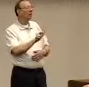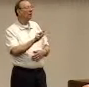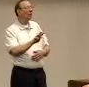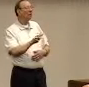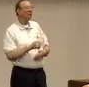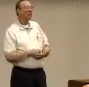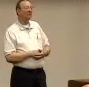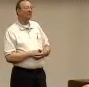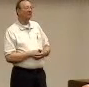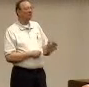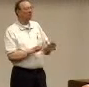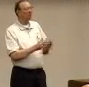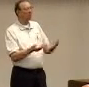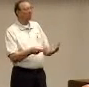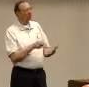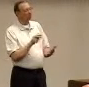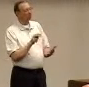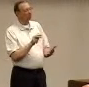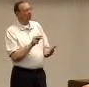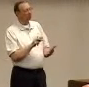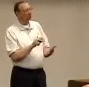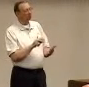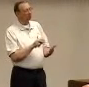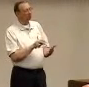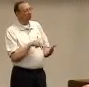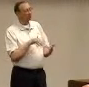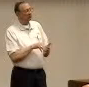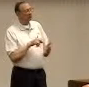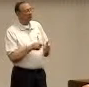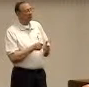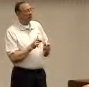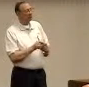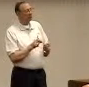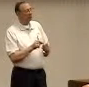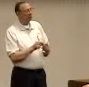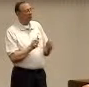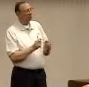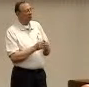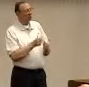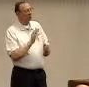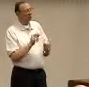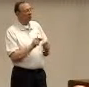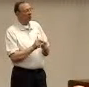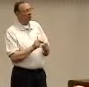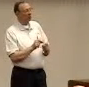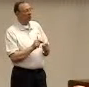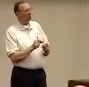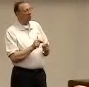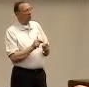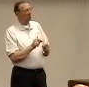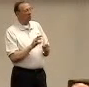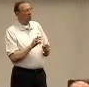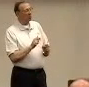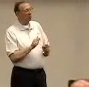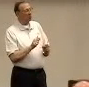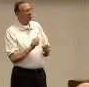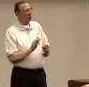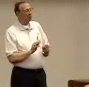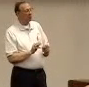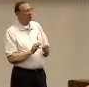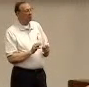chapter 1 following? So Marty opens his Bible and he says, all right, in the beginning was the Word, and the Word was with God, and the